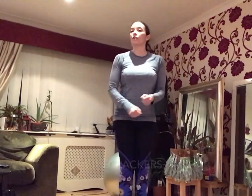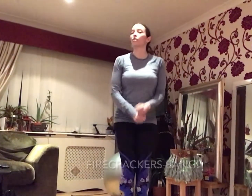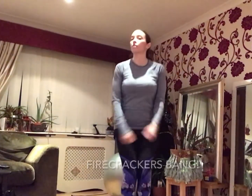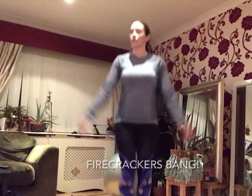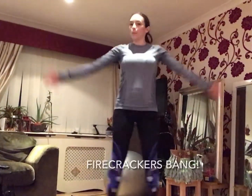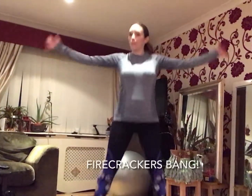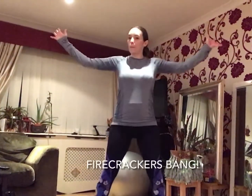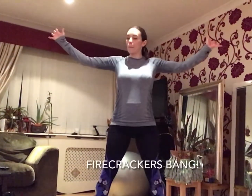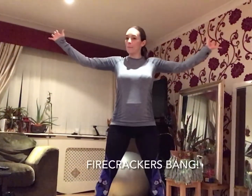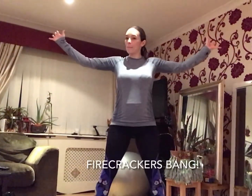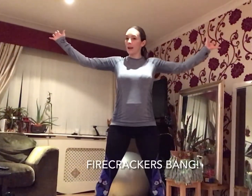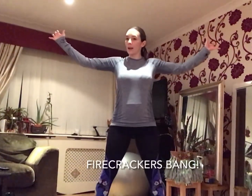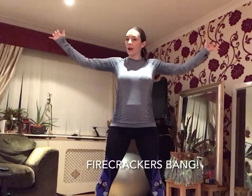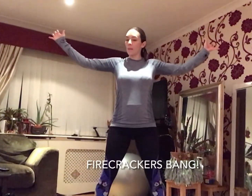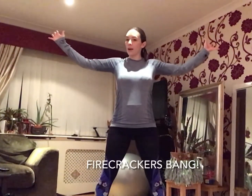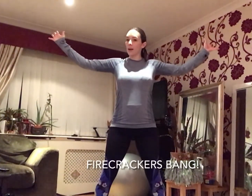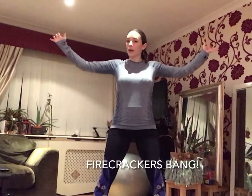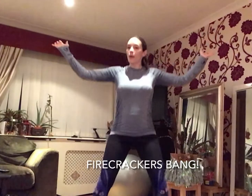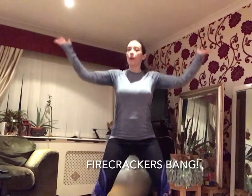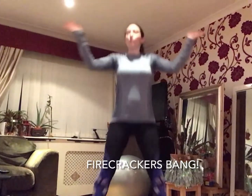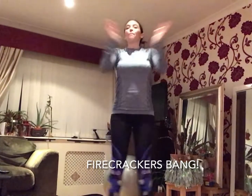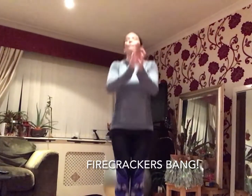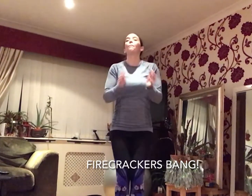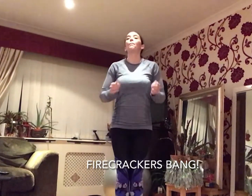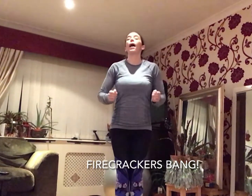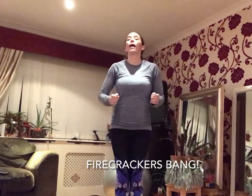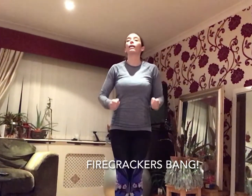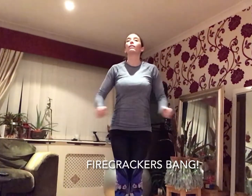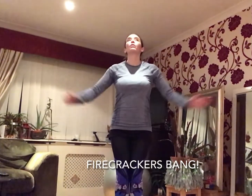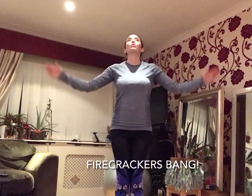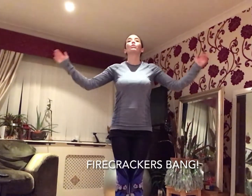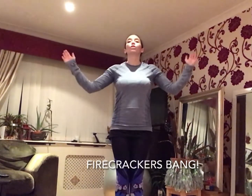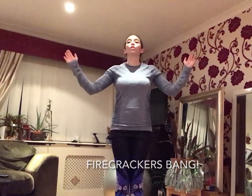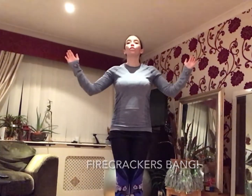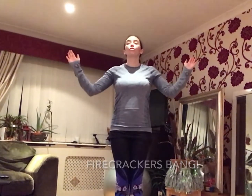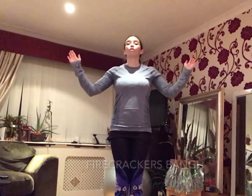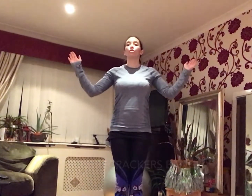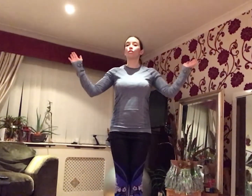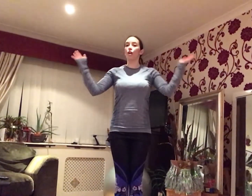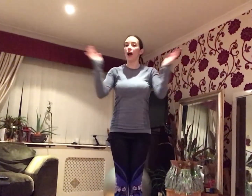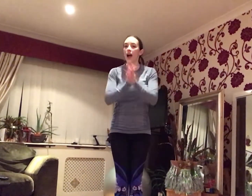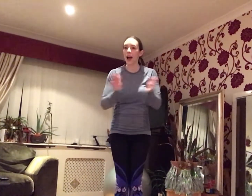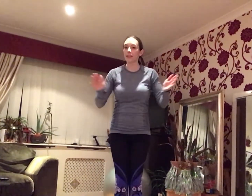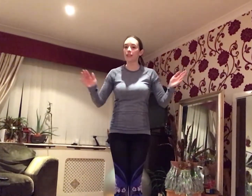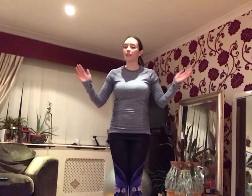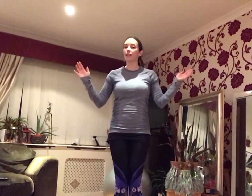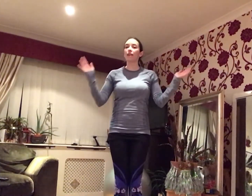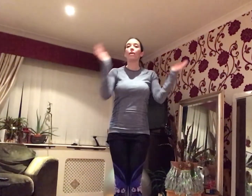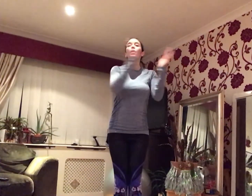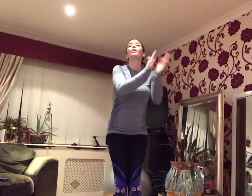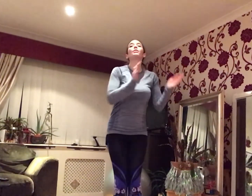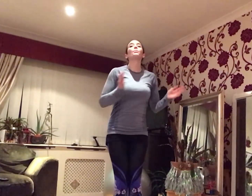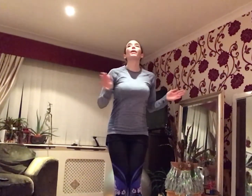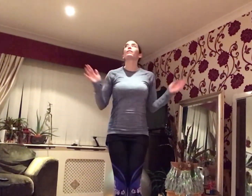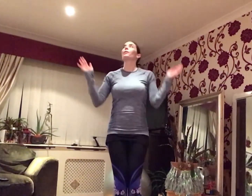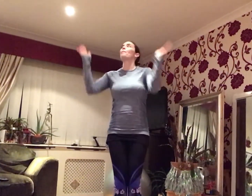firecrackers, making a big bang. So you can use just your hands to make some